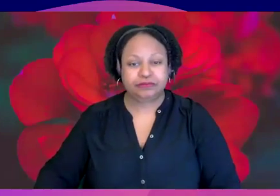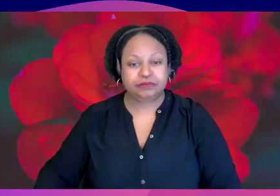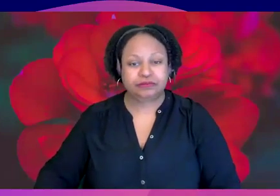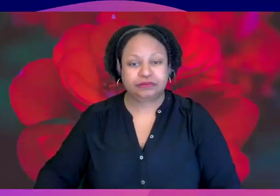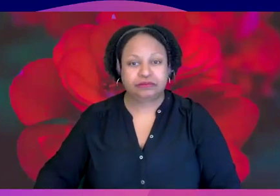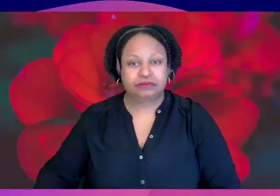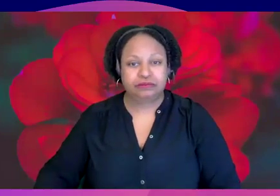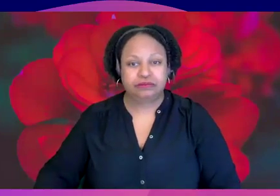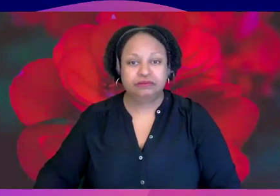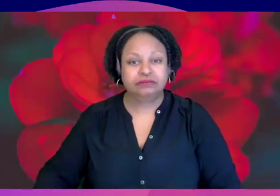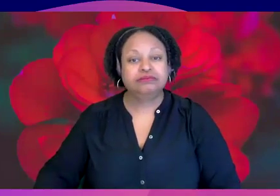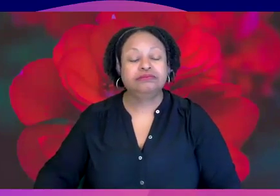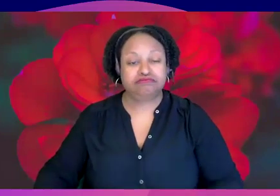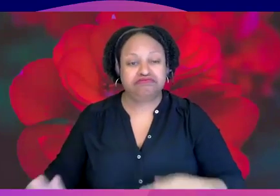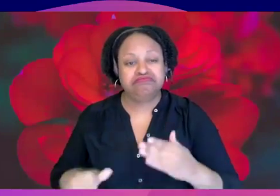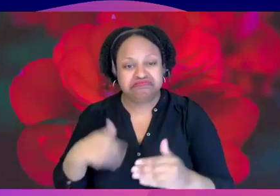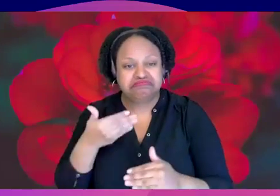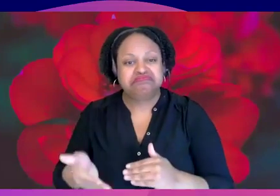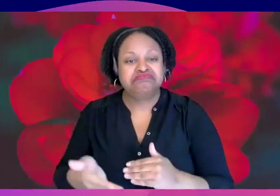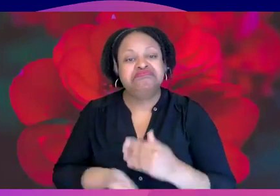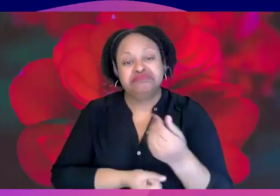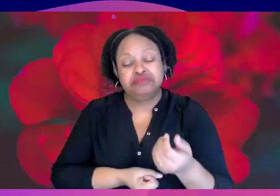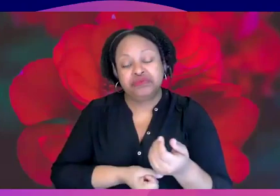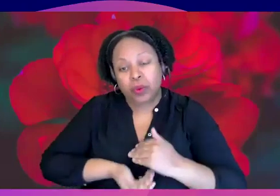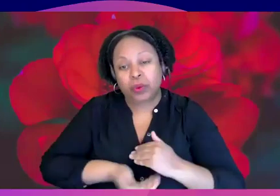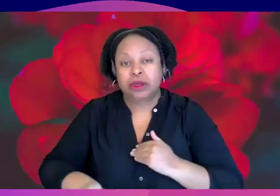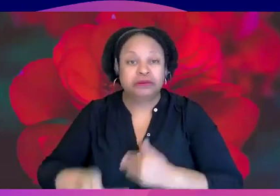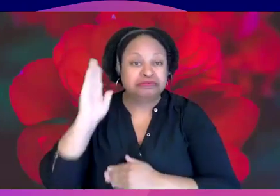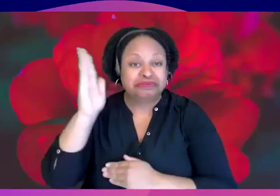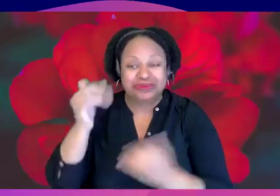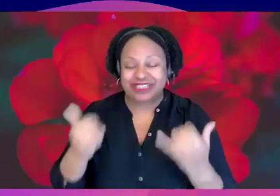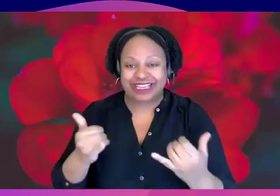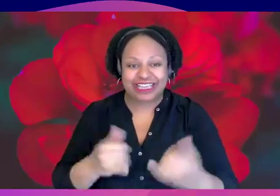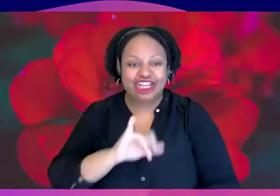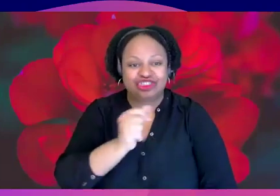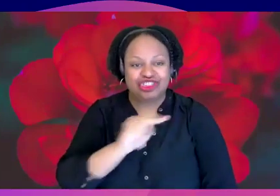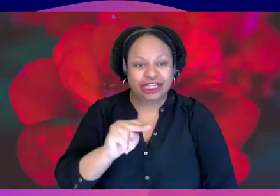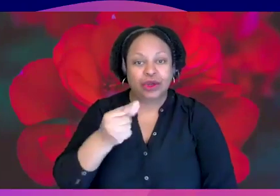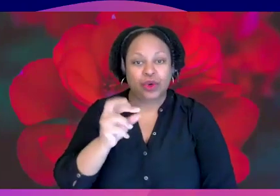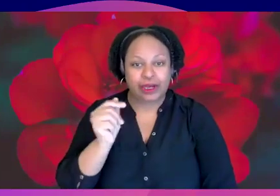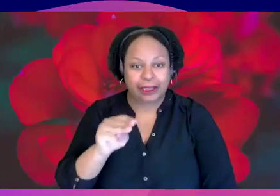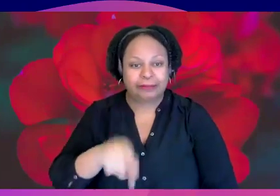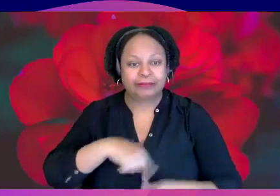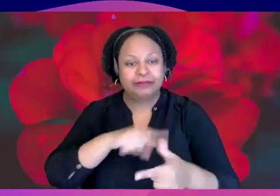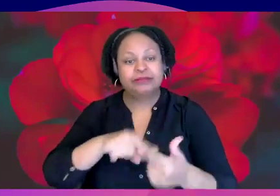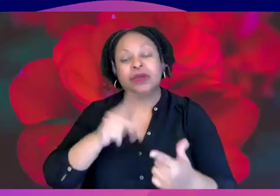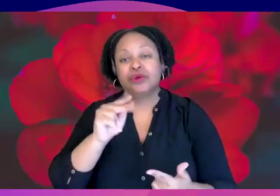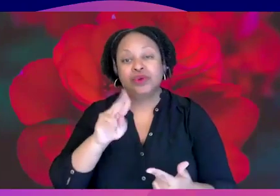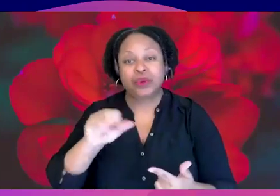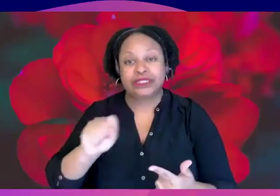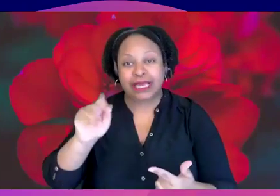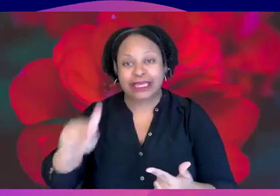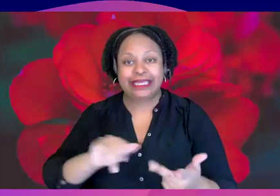Next, I'd like to welcome our presenters for today, Jen Gorham, Chris Mackey,